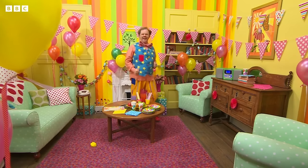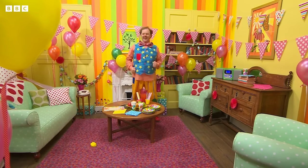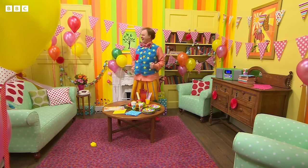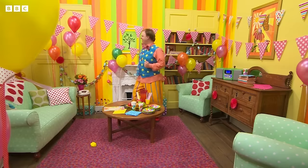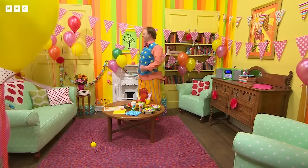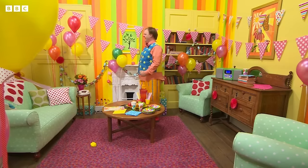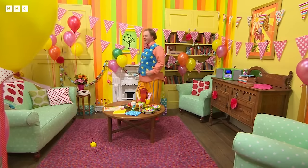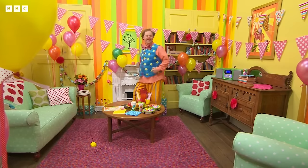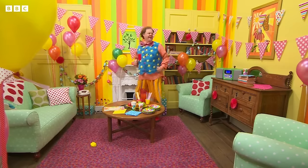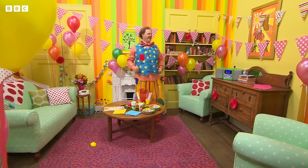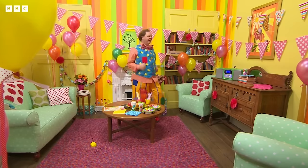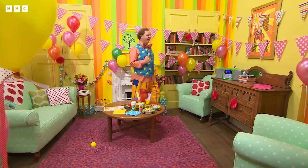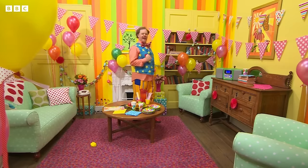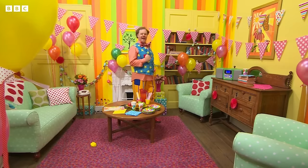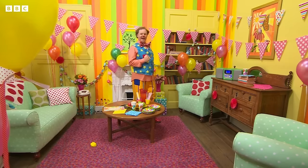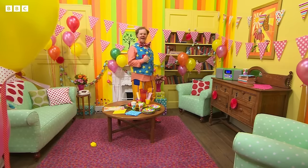But where's Aunt Polly?